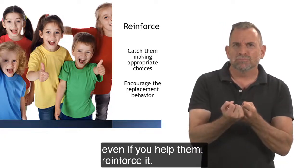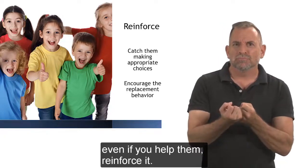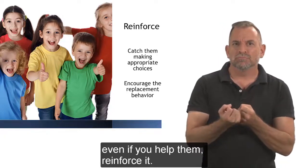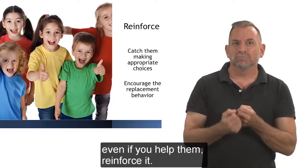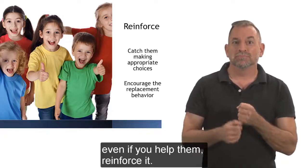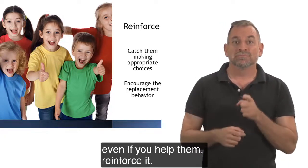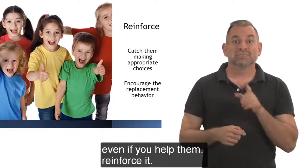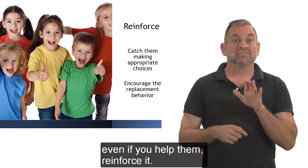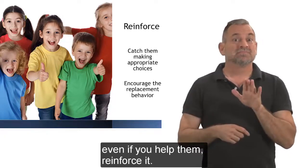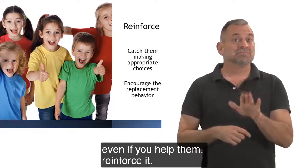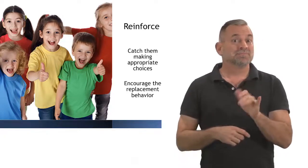it.